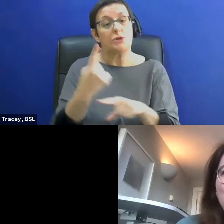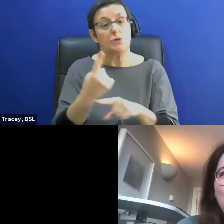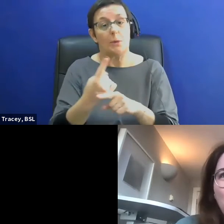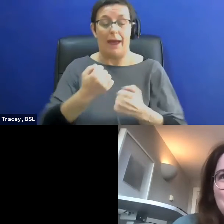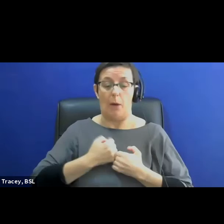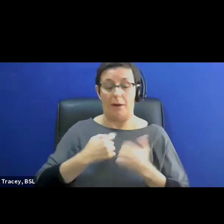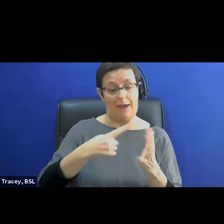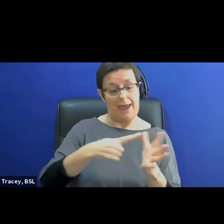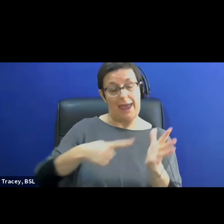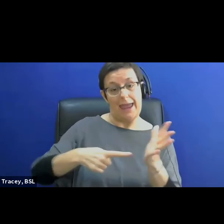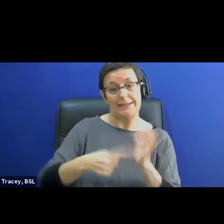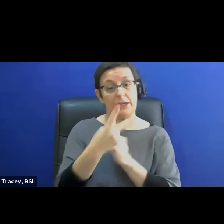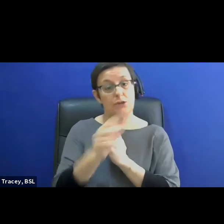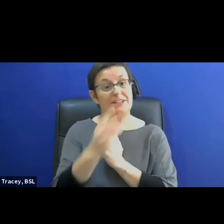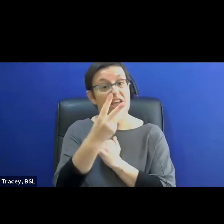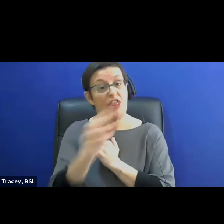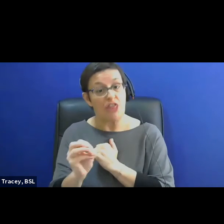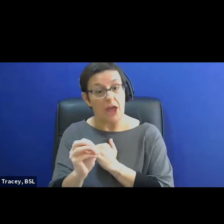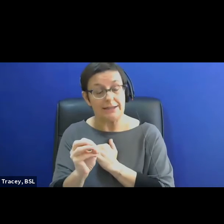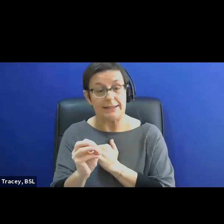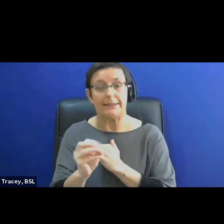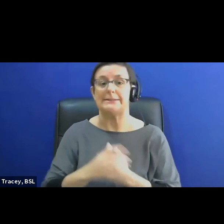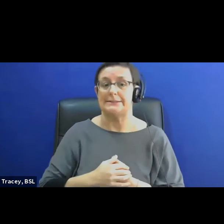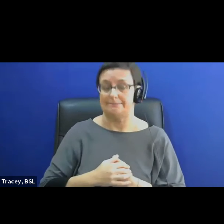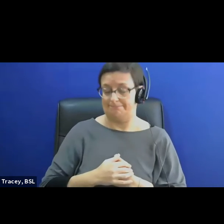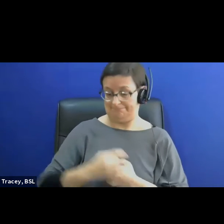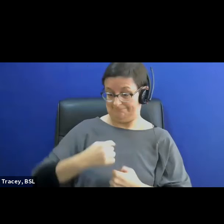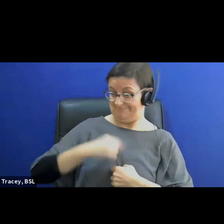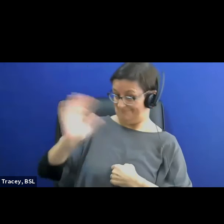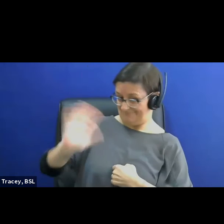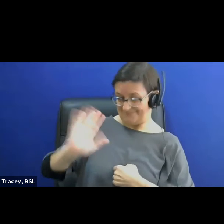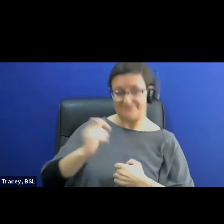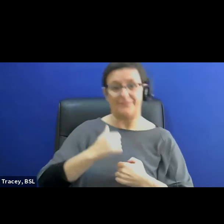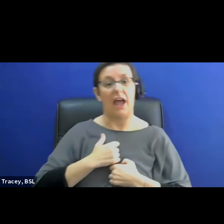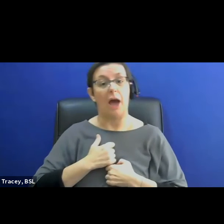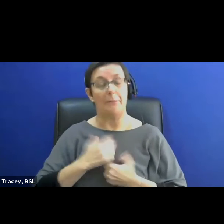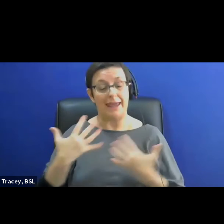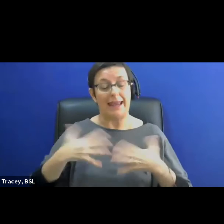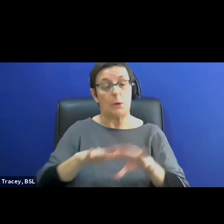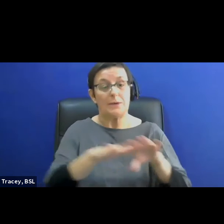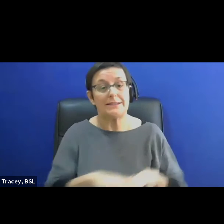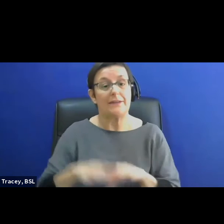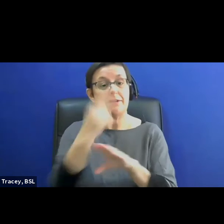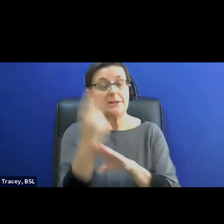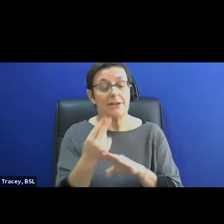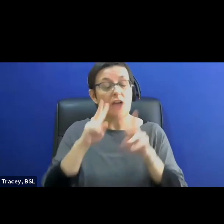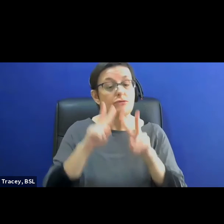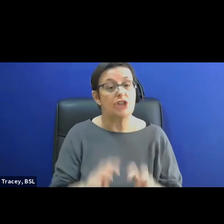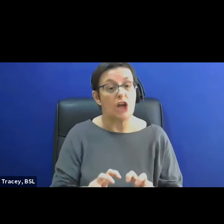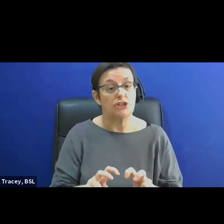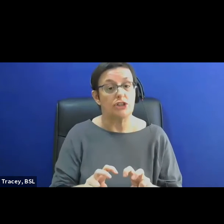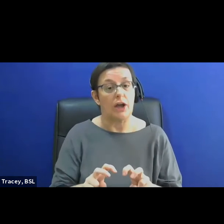everybody. I'm Michaela and I'm an inclusive design researcher with GDI Hub. I'm the research lead on our AT